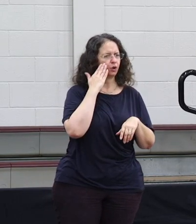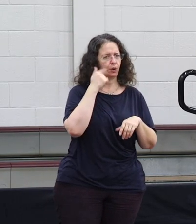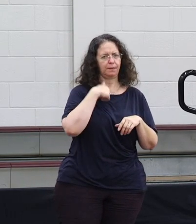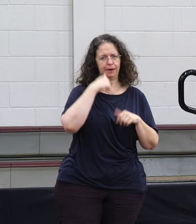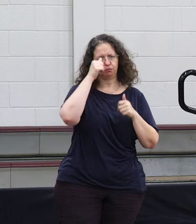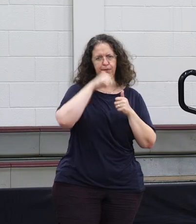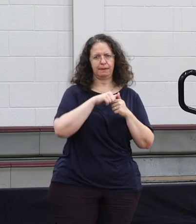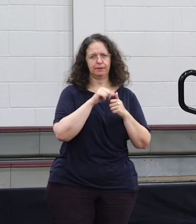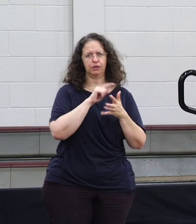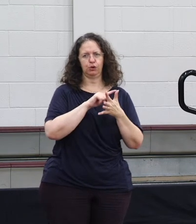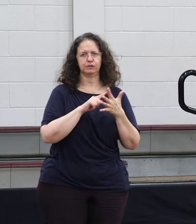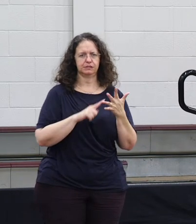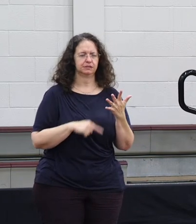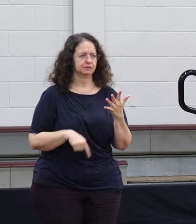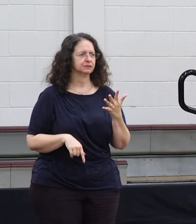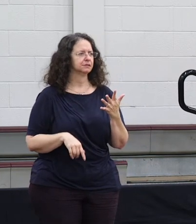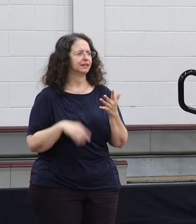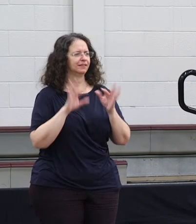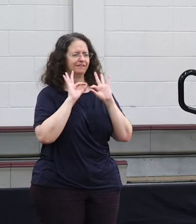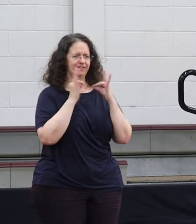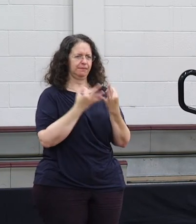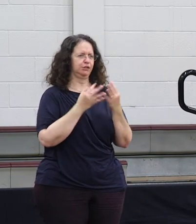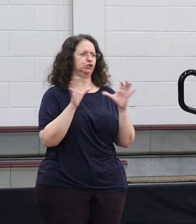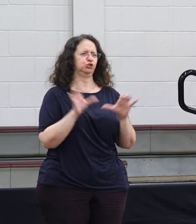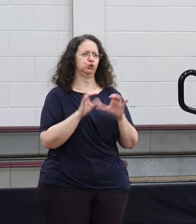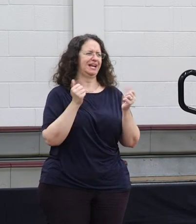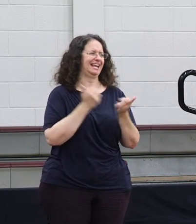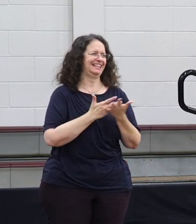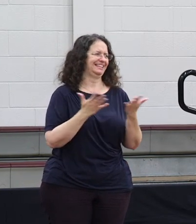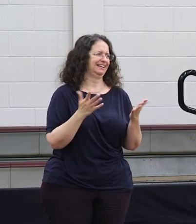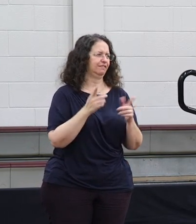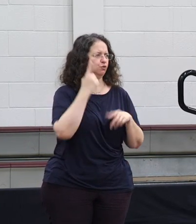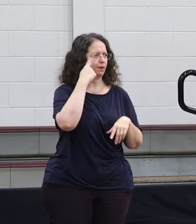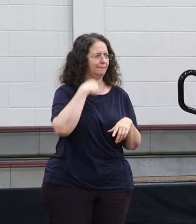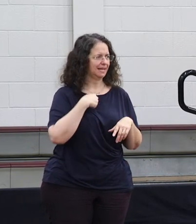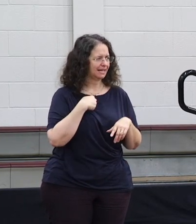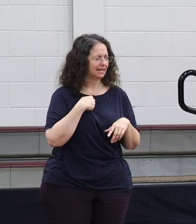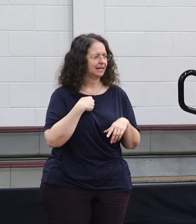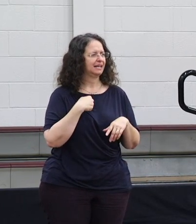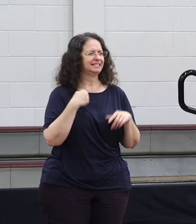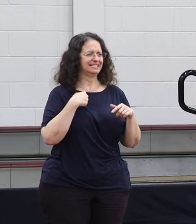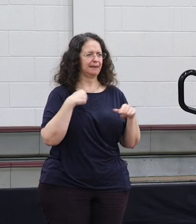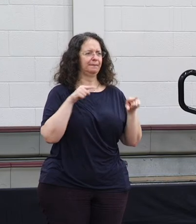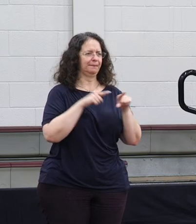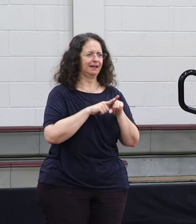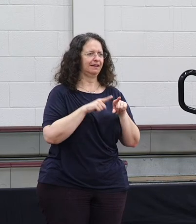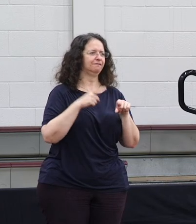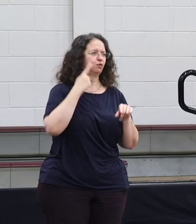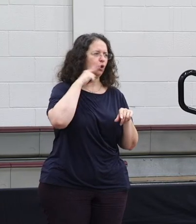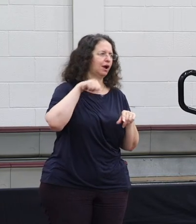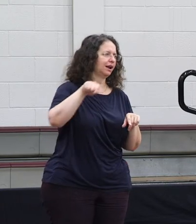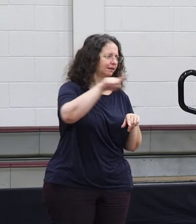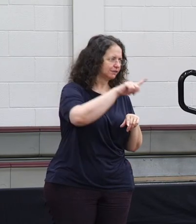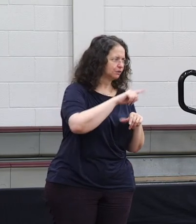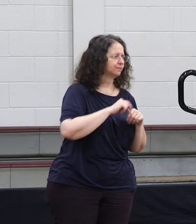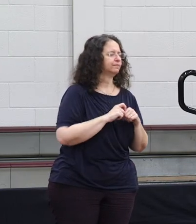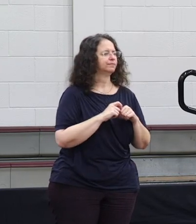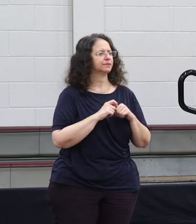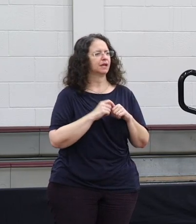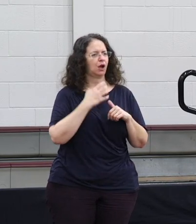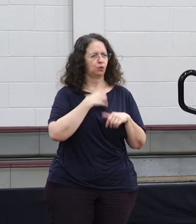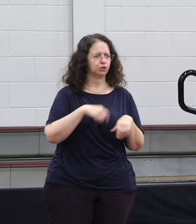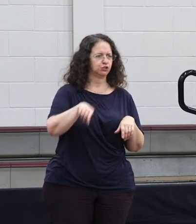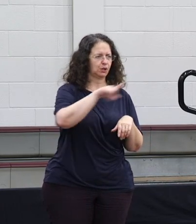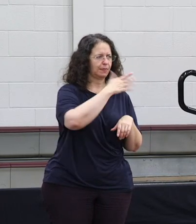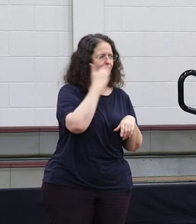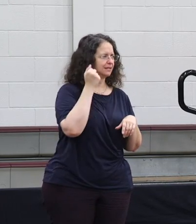remember, the family who would do anything for me, just as I would for any of you. Congratulations to you all, and I wish you all the best in